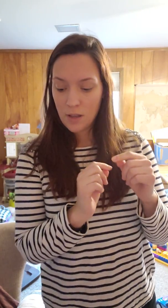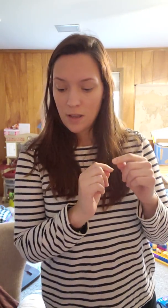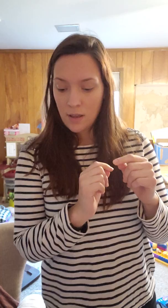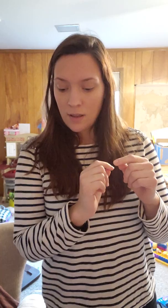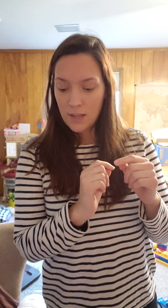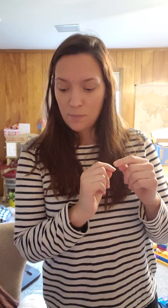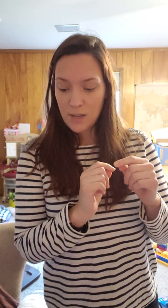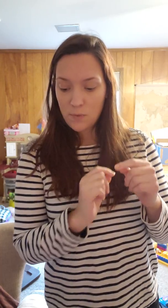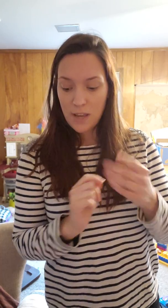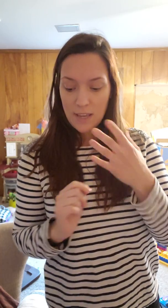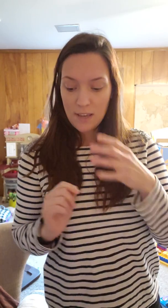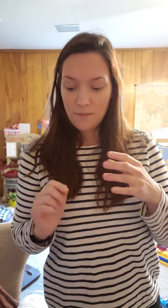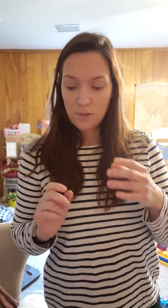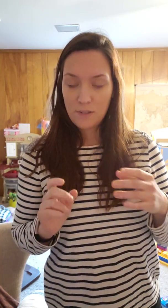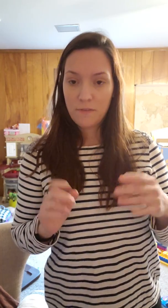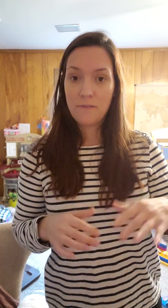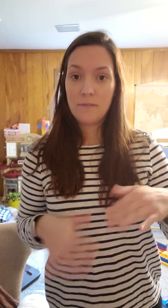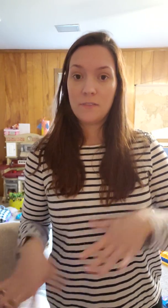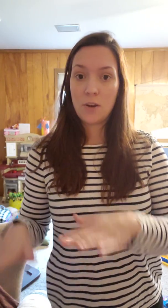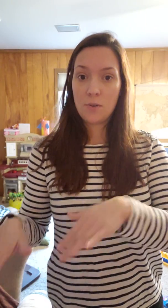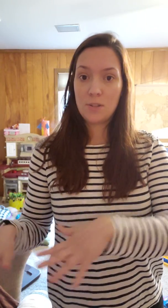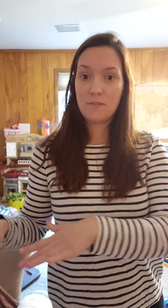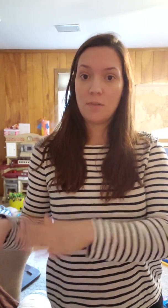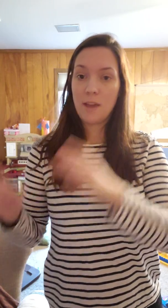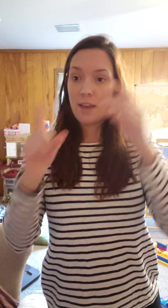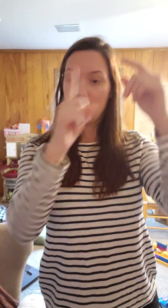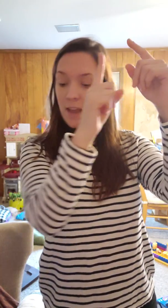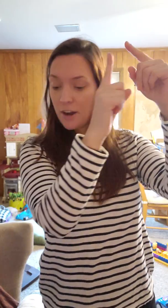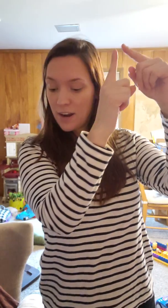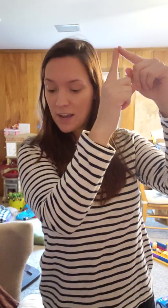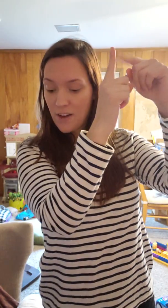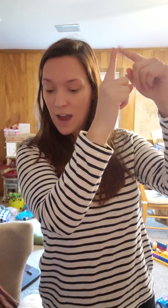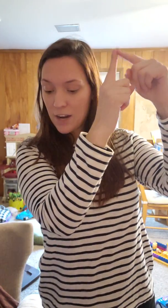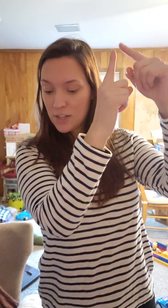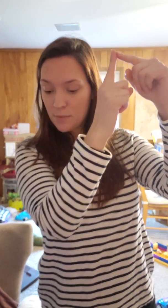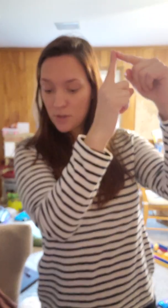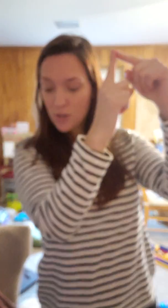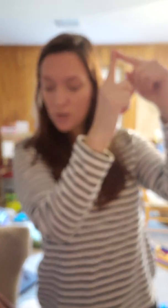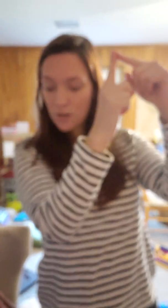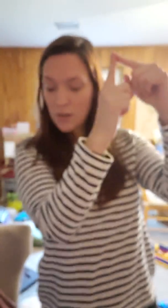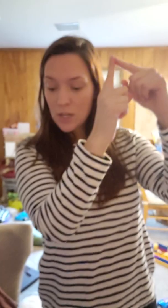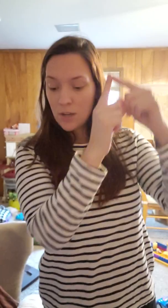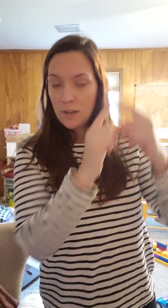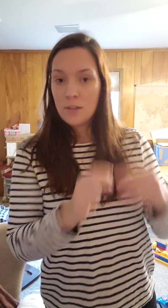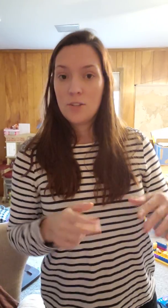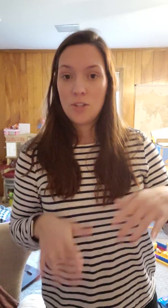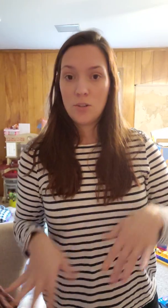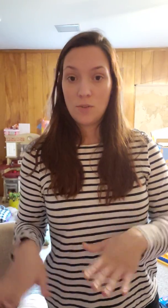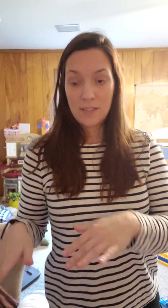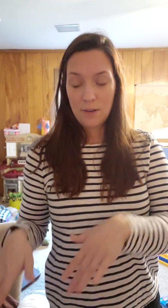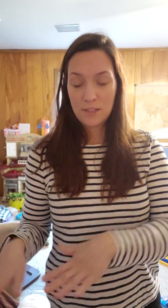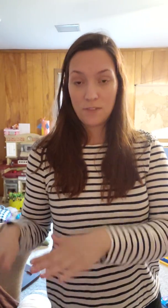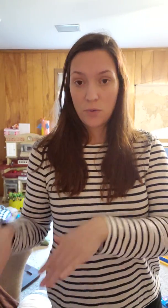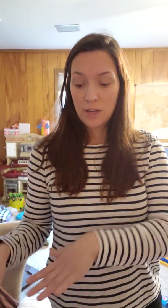explains why heat flows flows from a area of higher temperature to because now it's flowing